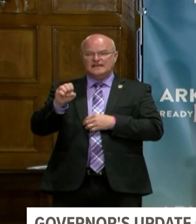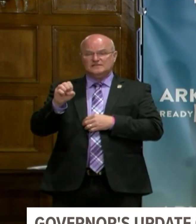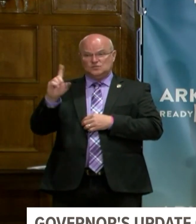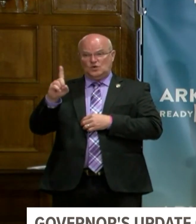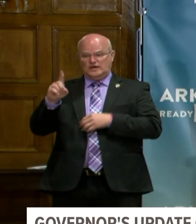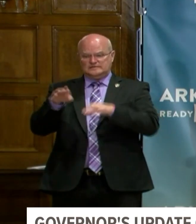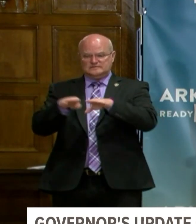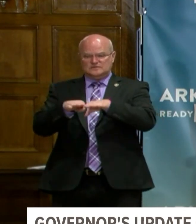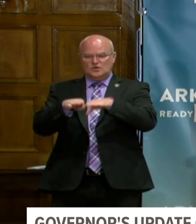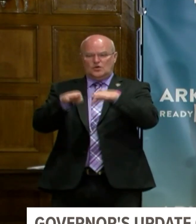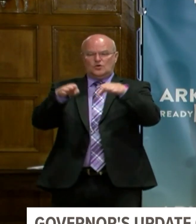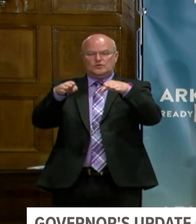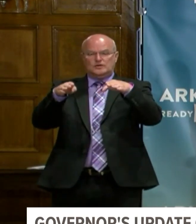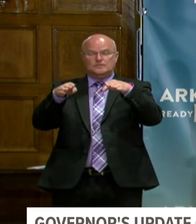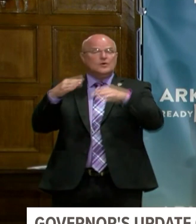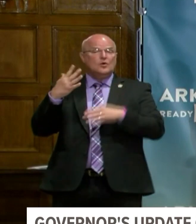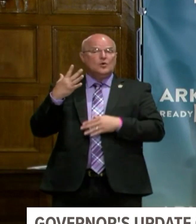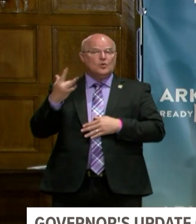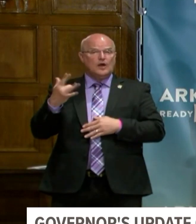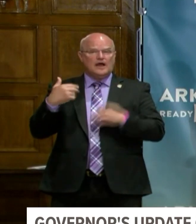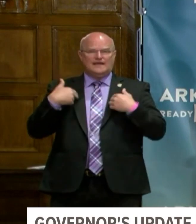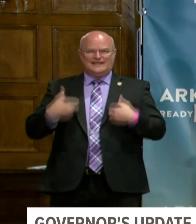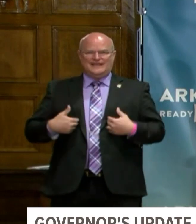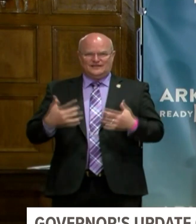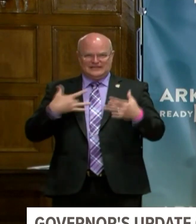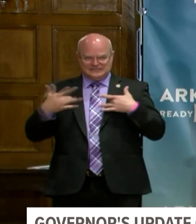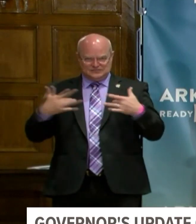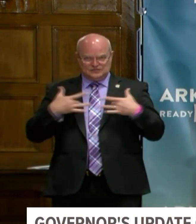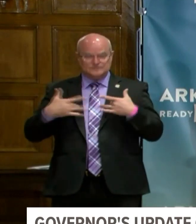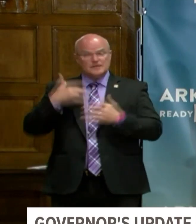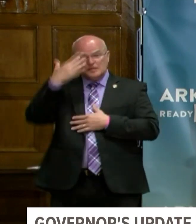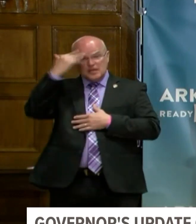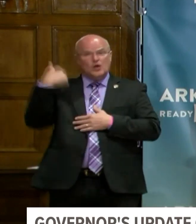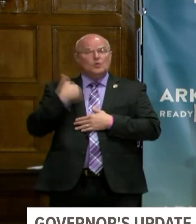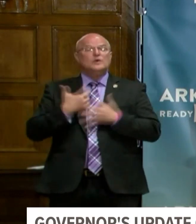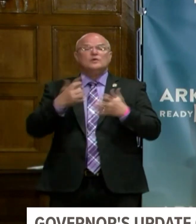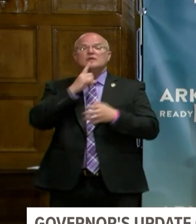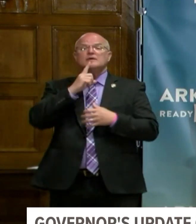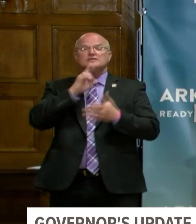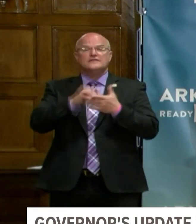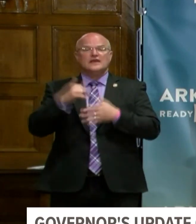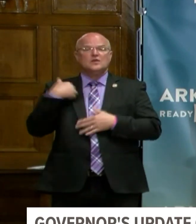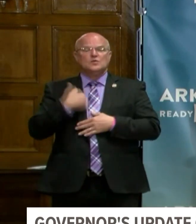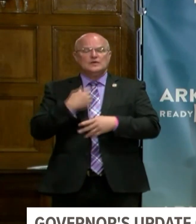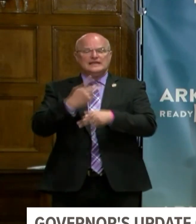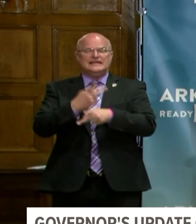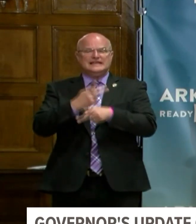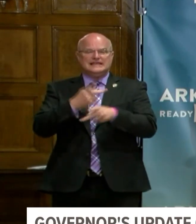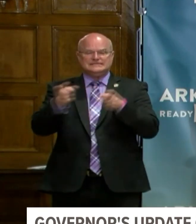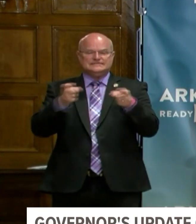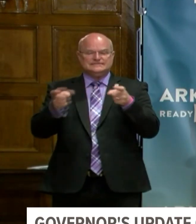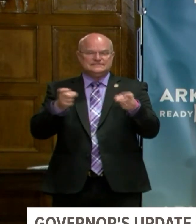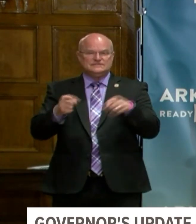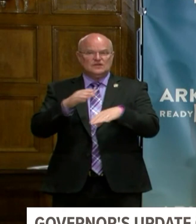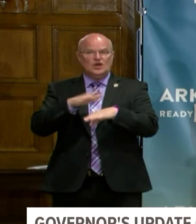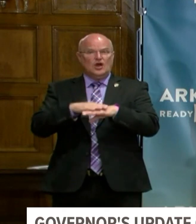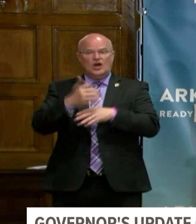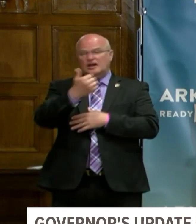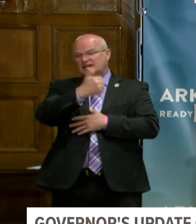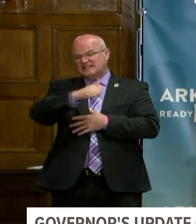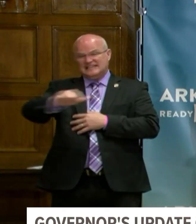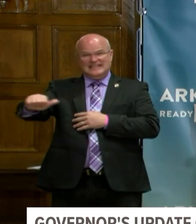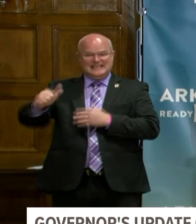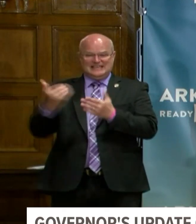of restrictions because of the health concerns and because we want to make sure we keep a handle on